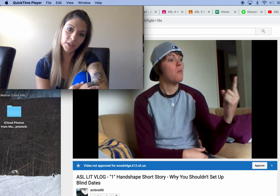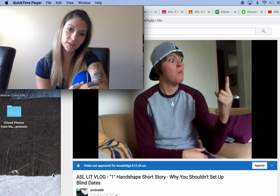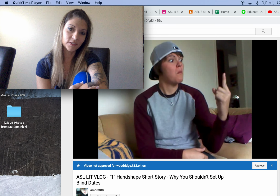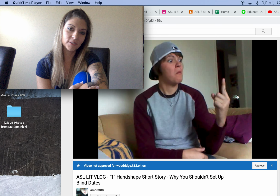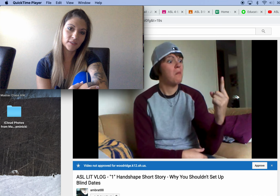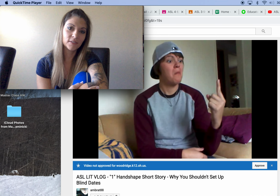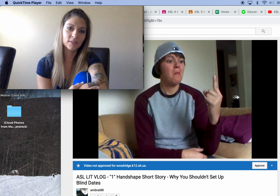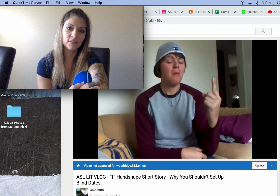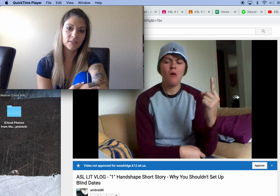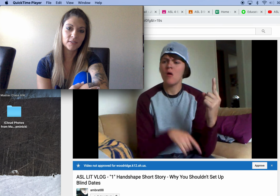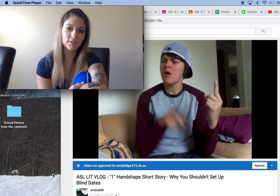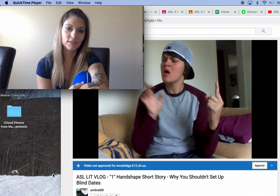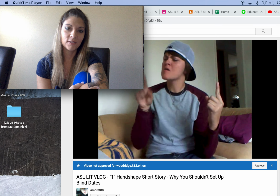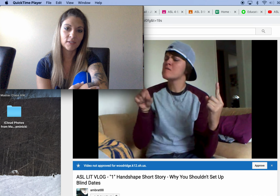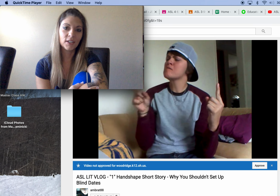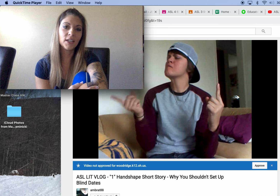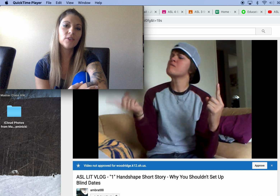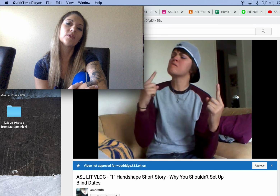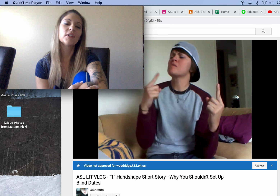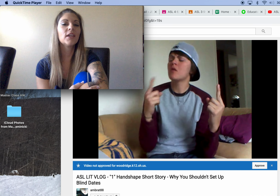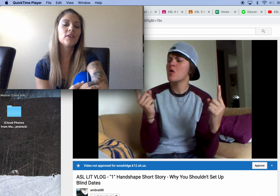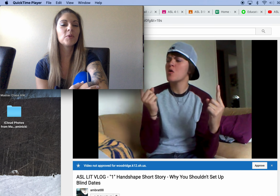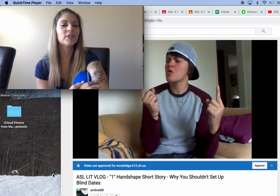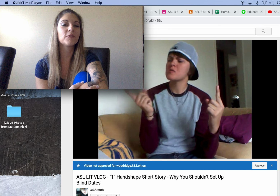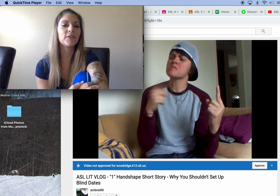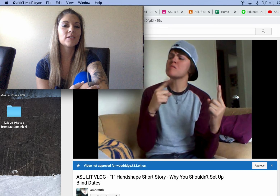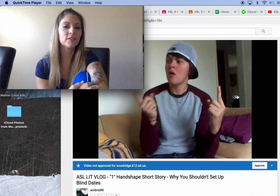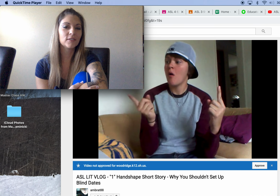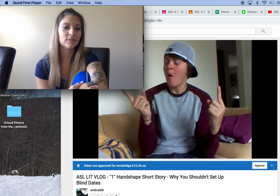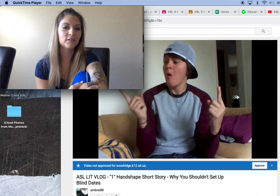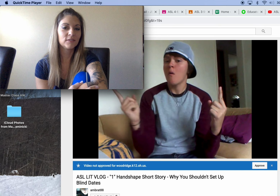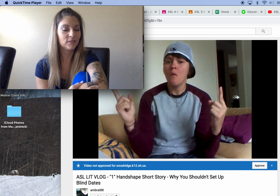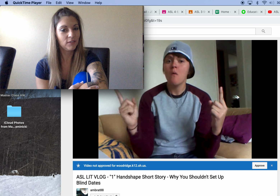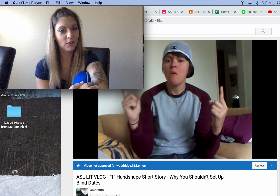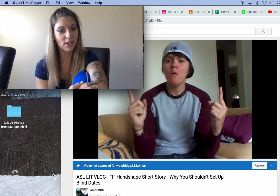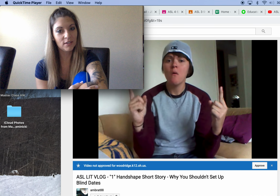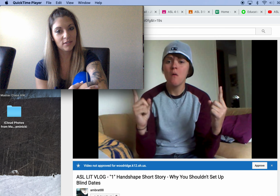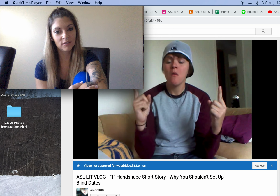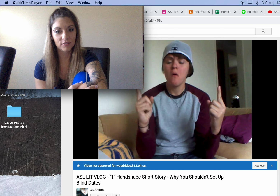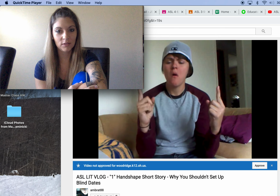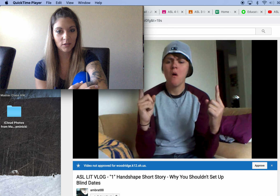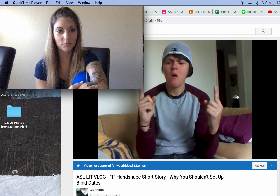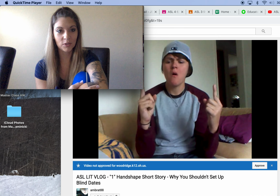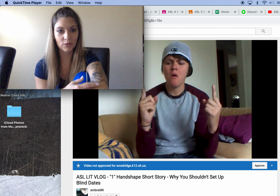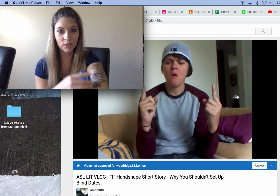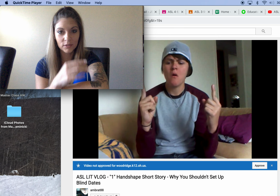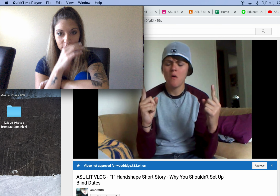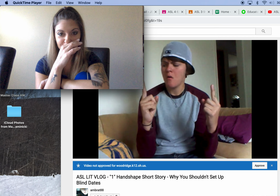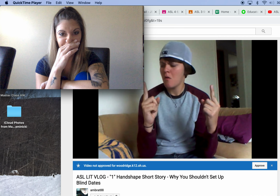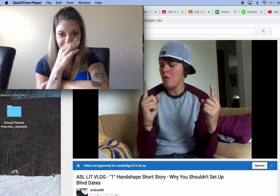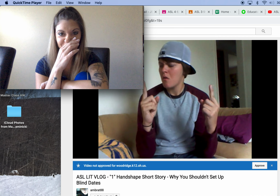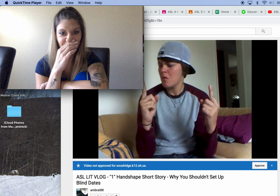Come on. Hey, you. Come over here real fast. Okay. Comes on